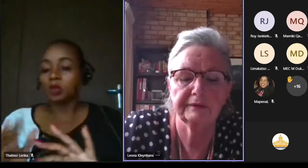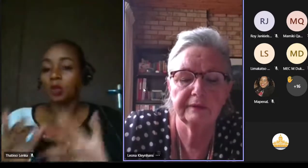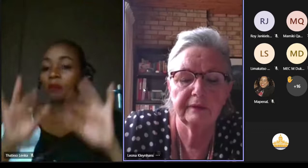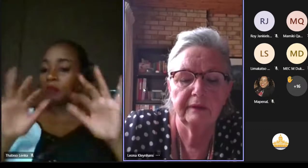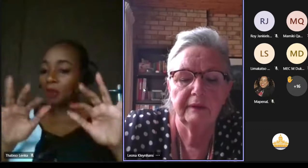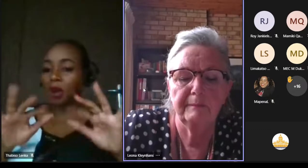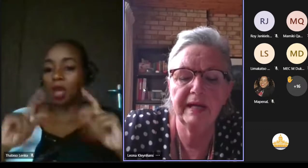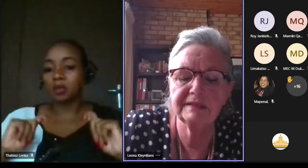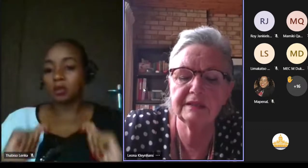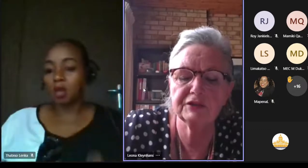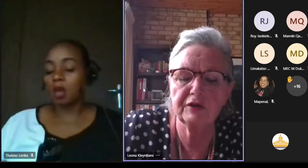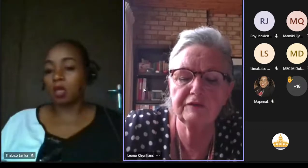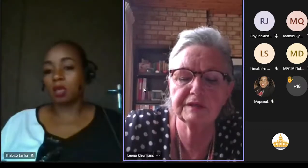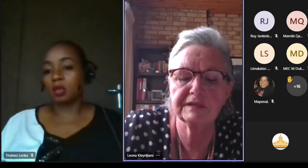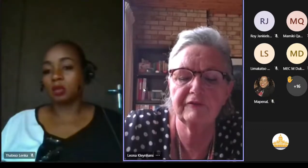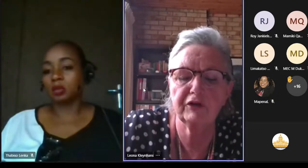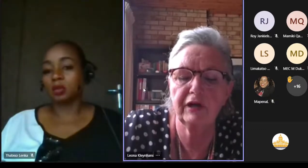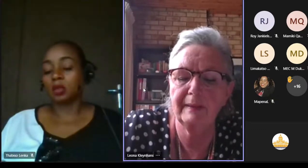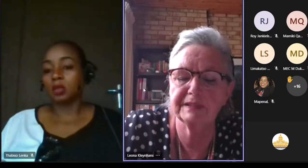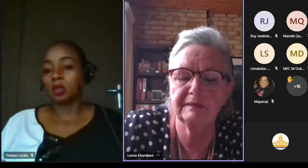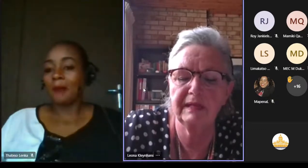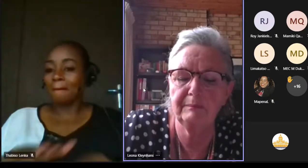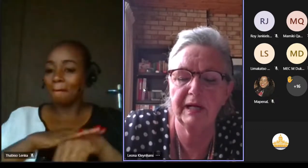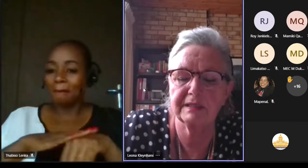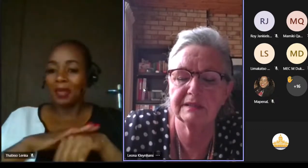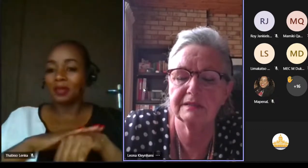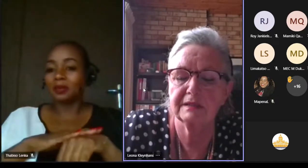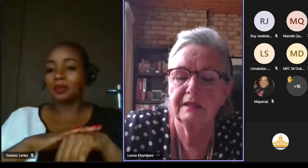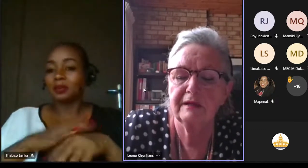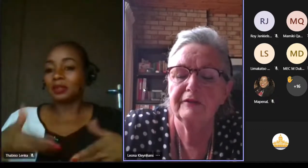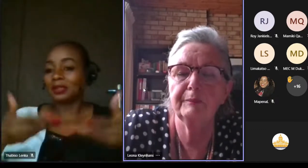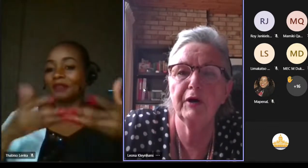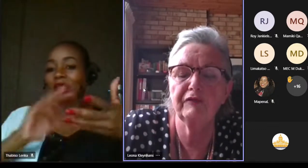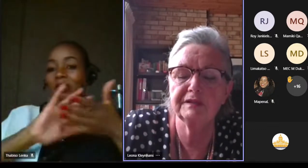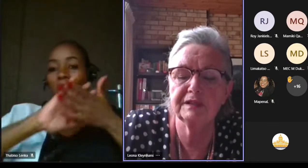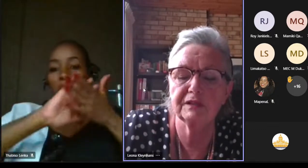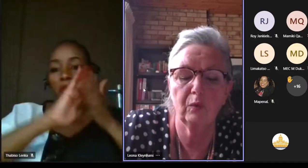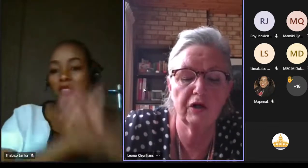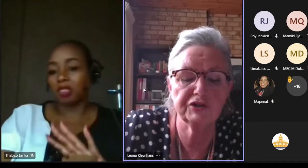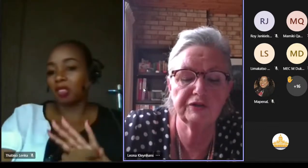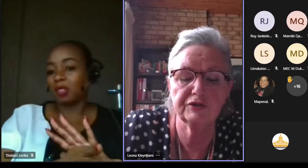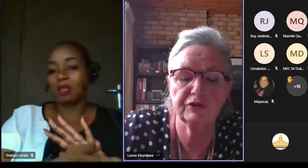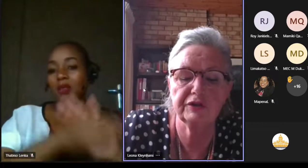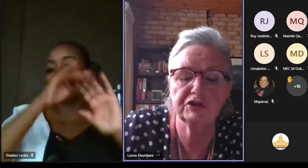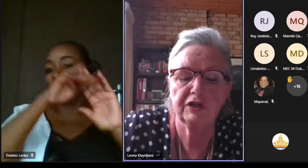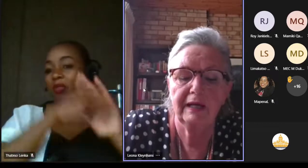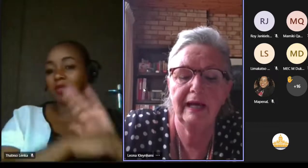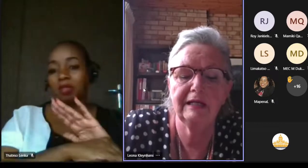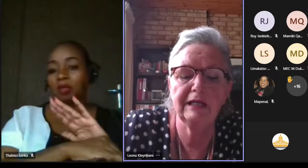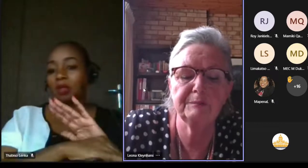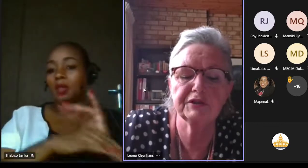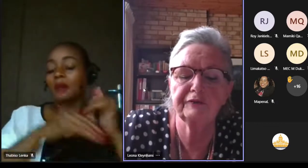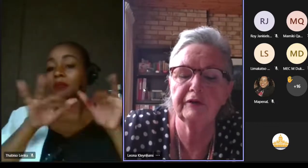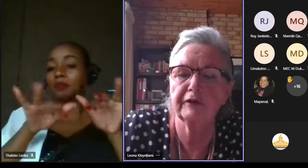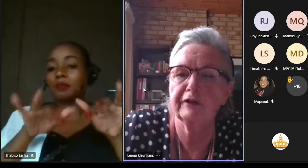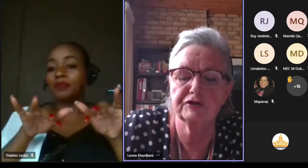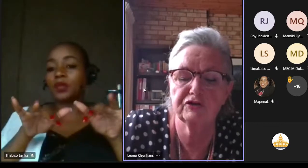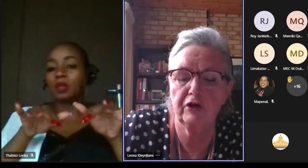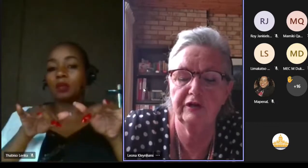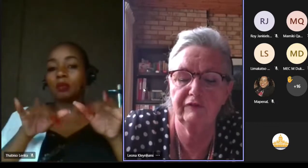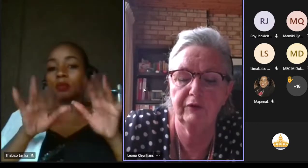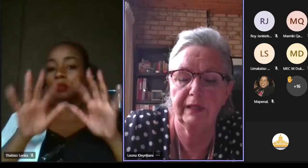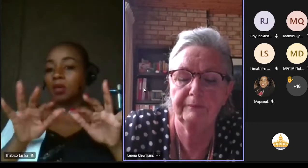tired. Basic services have collapsed in many places. The province is awash in sewage, and heaps of